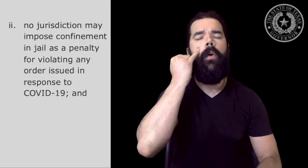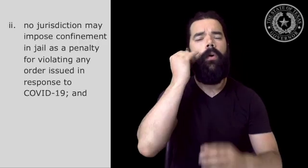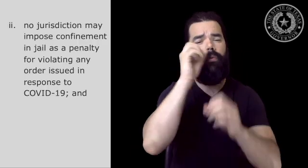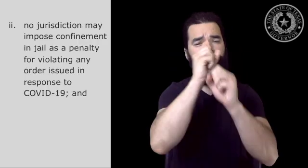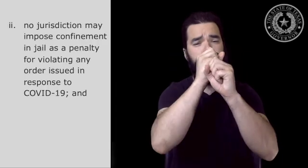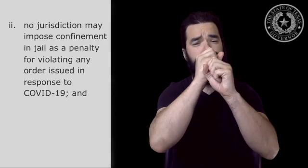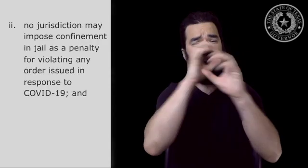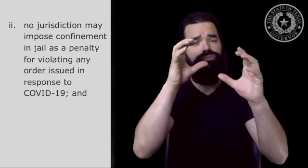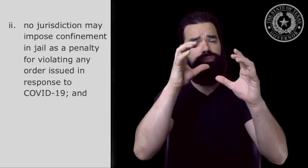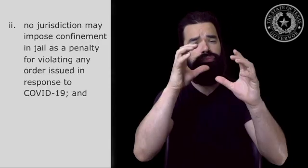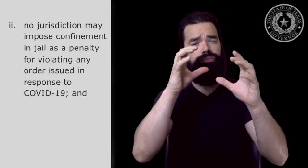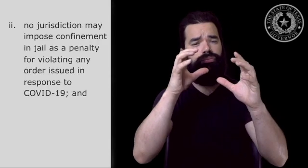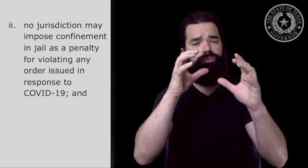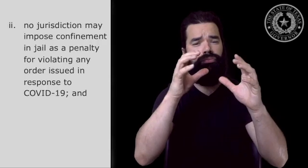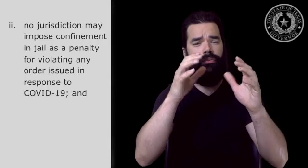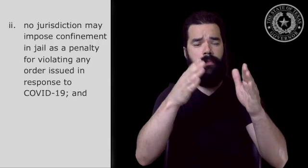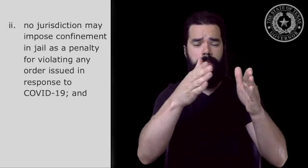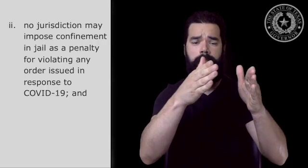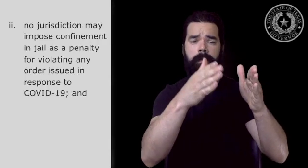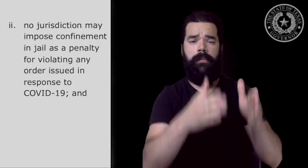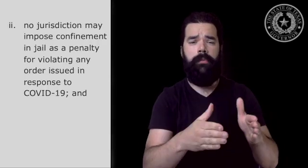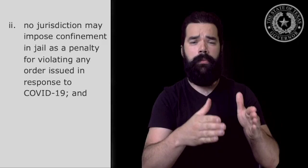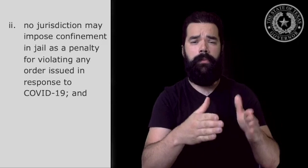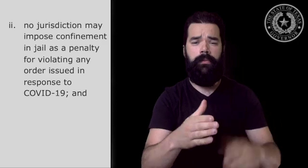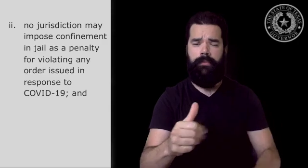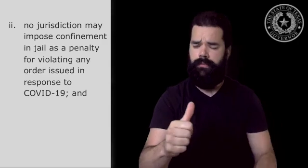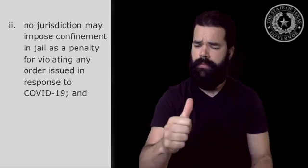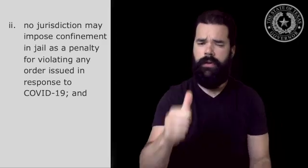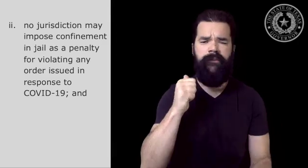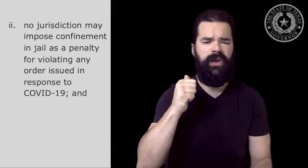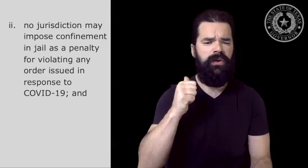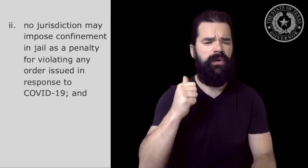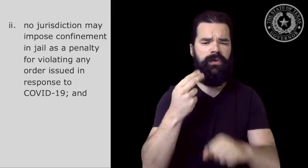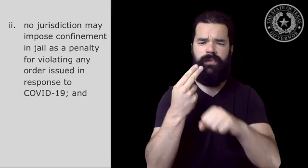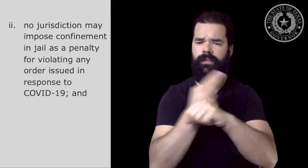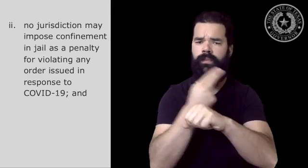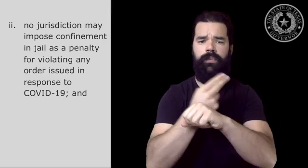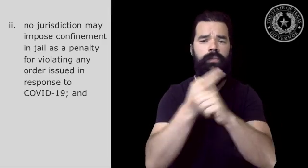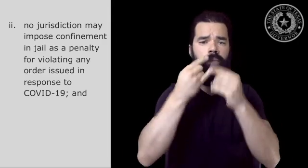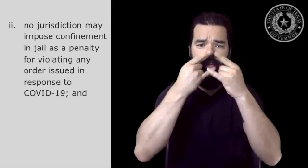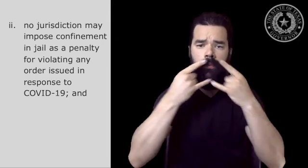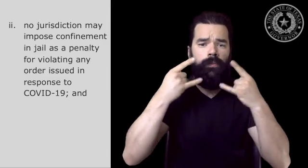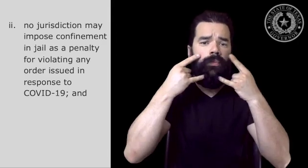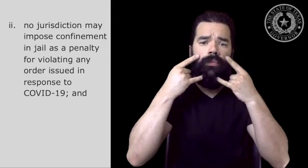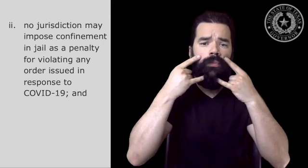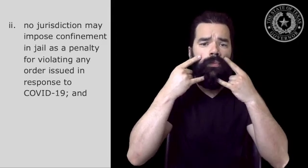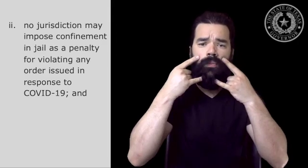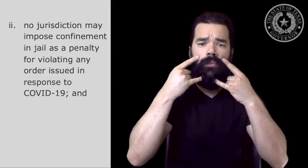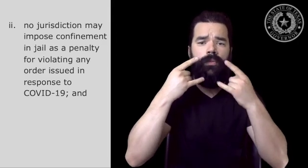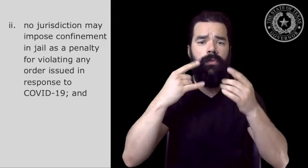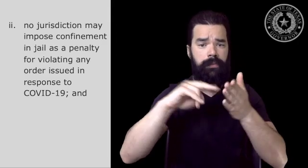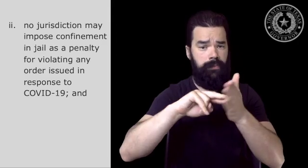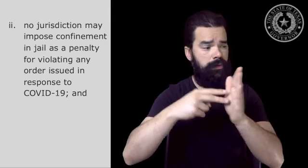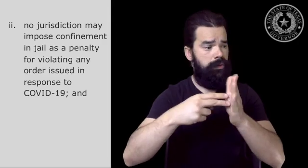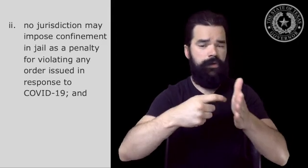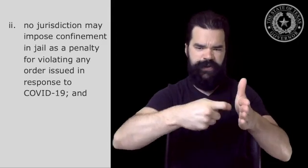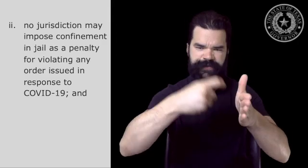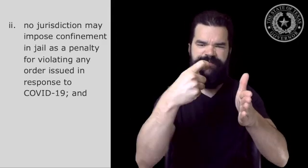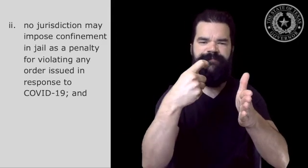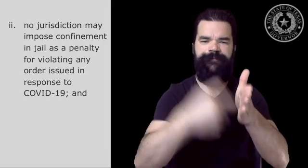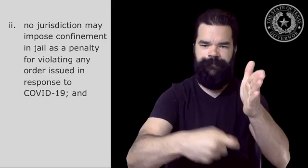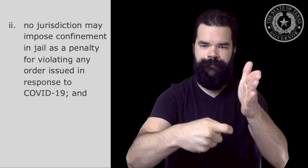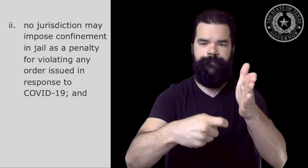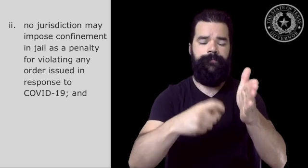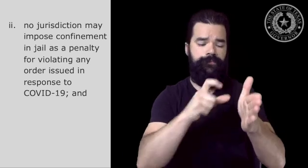No jurisdiction may impose confinement in jail as a penalty for violating any order issued